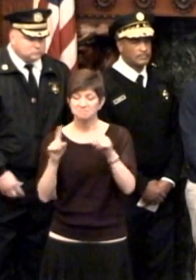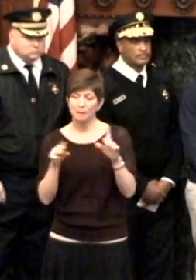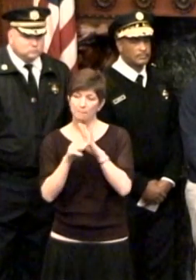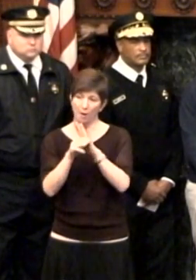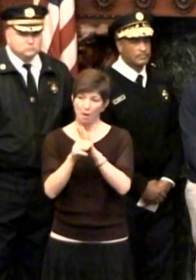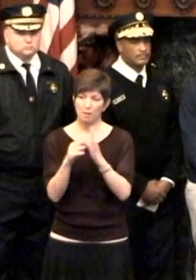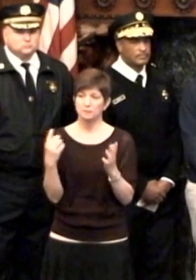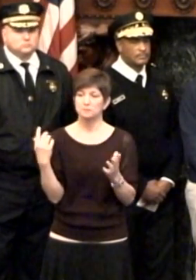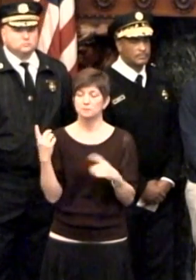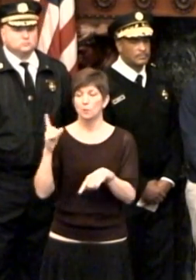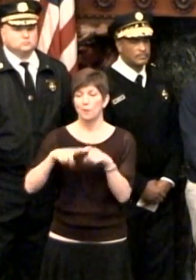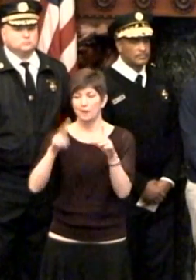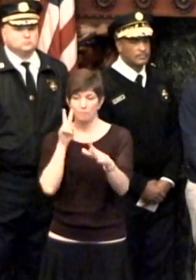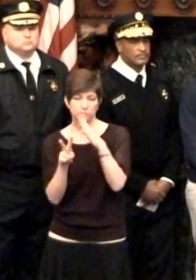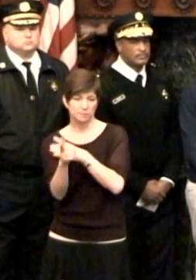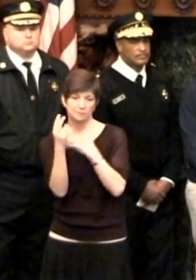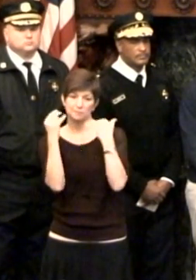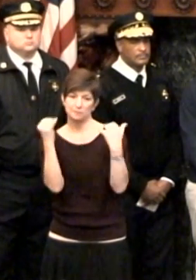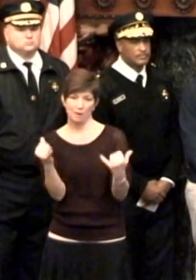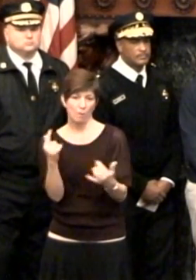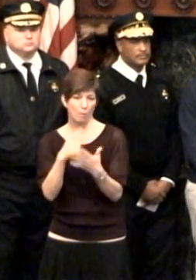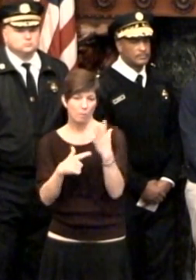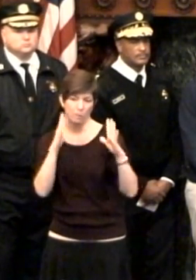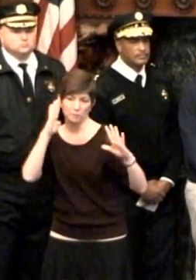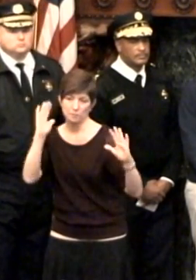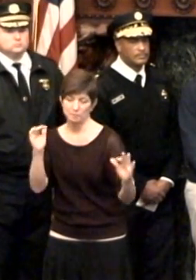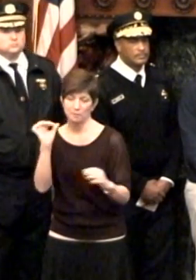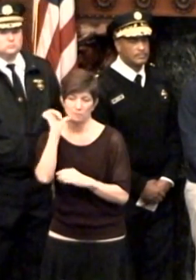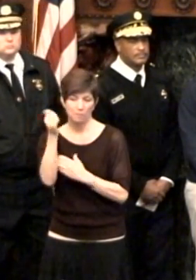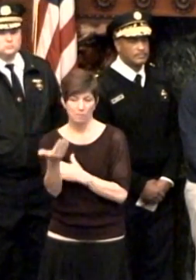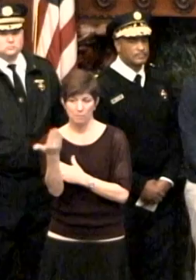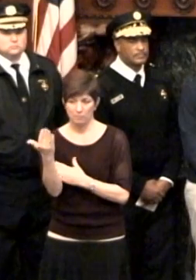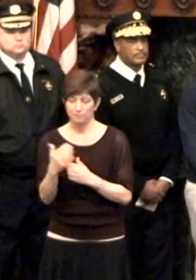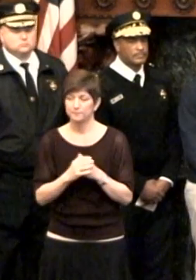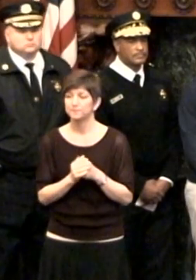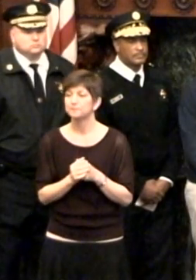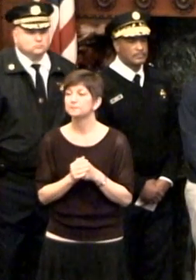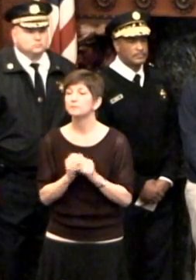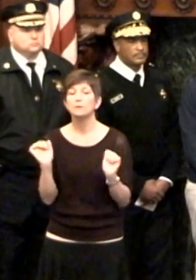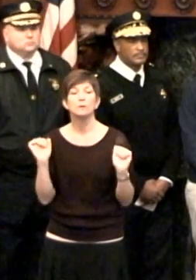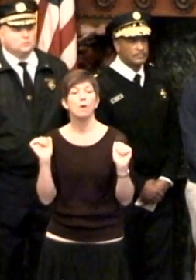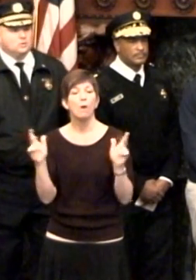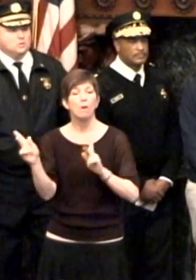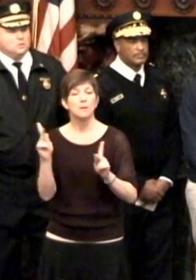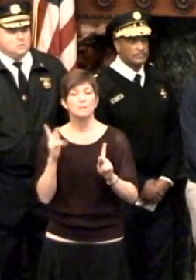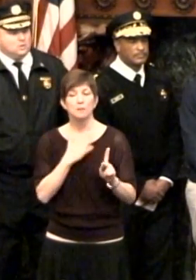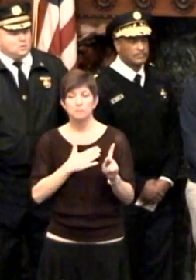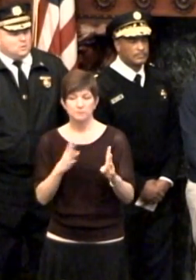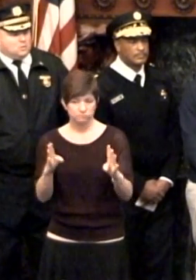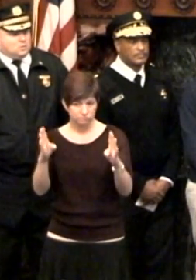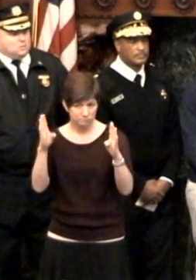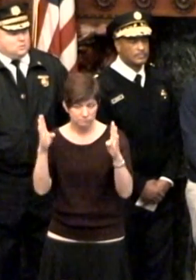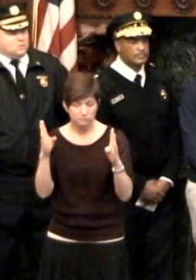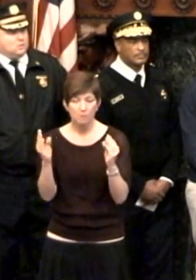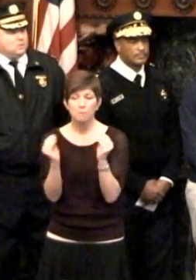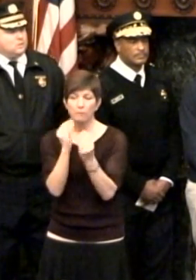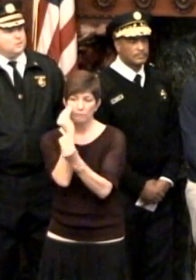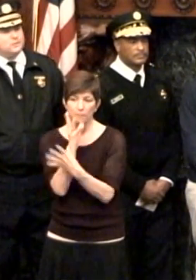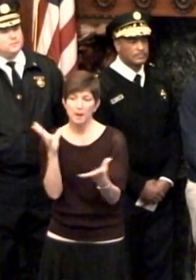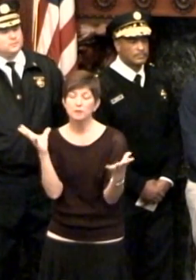and so we're not going to try to predict right now what's going to happen tomorrow. We want to encourage everyone, stay tuned for